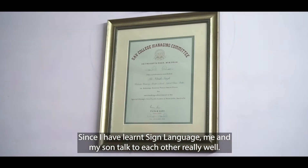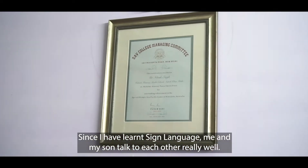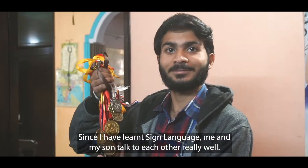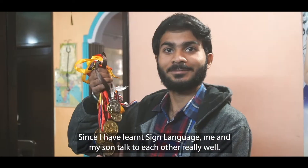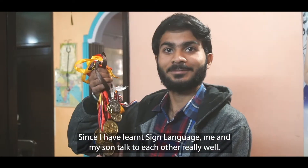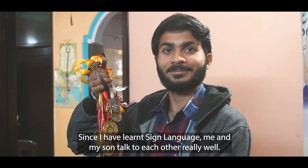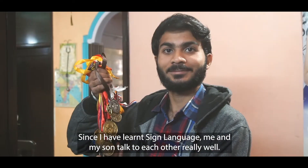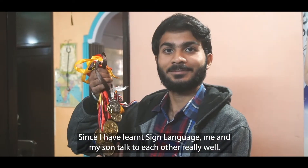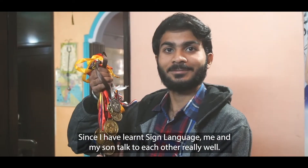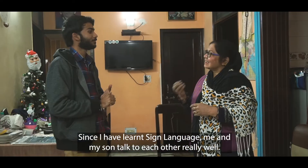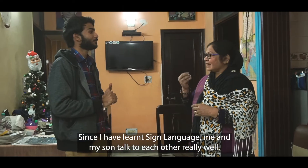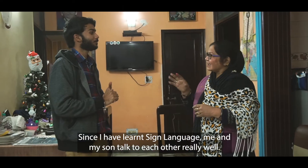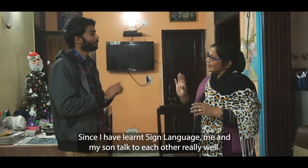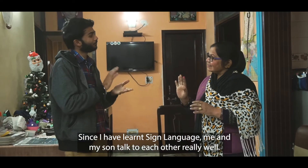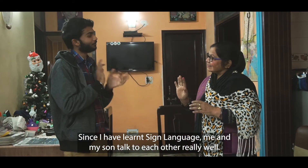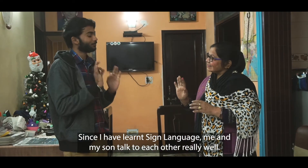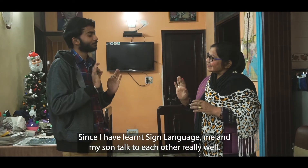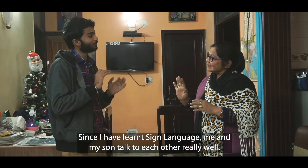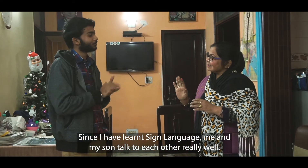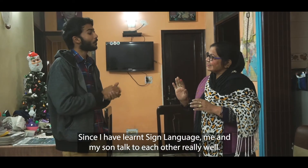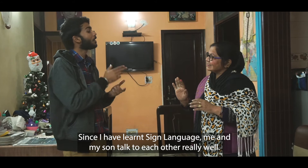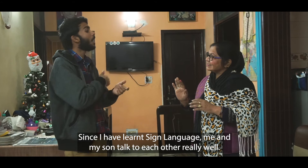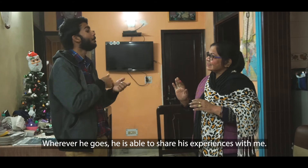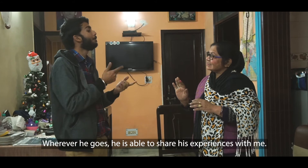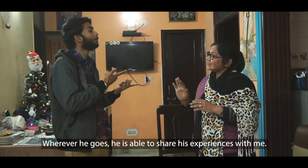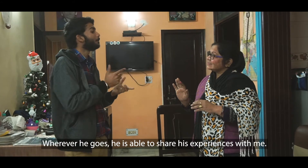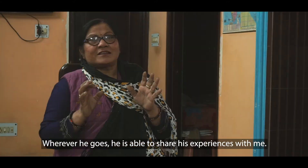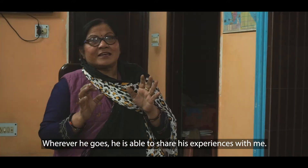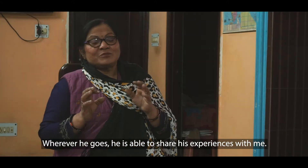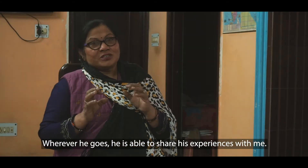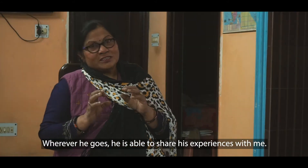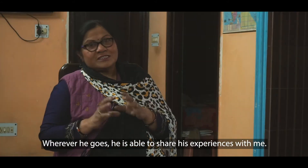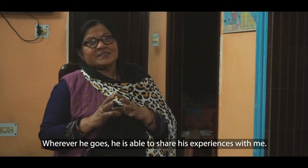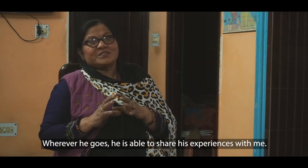son and I speak so well, he can and understand me